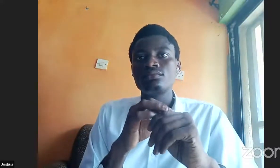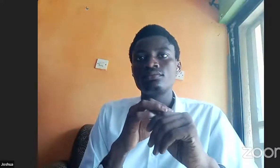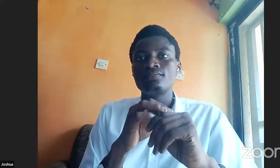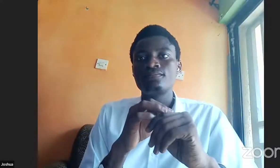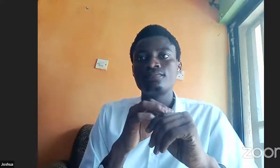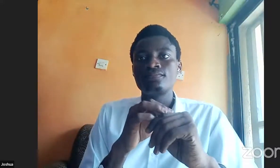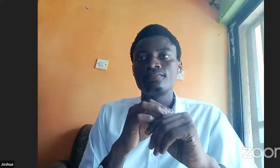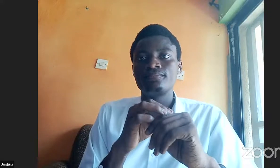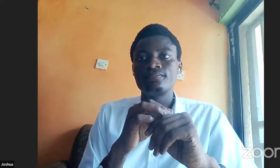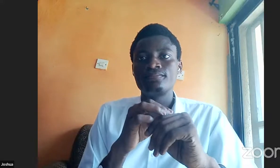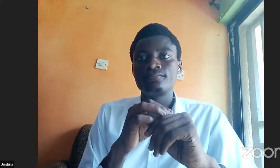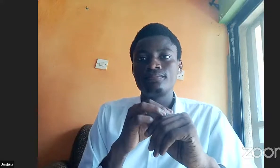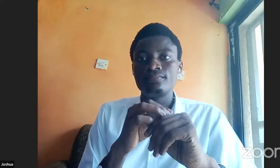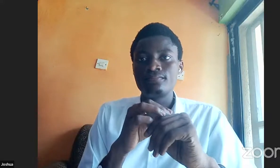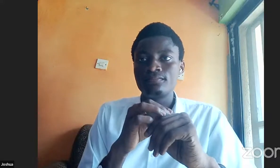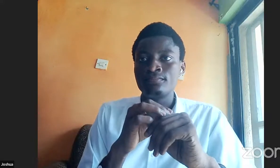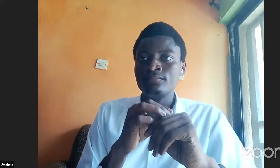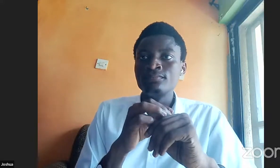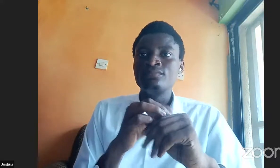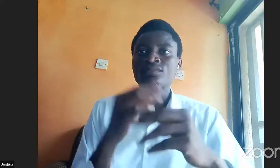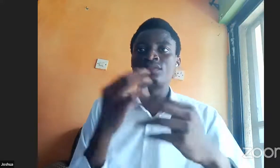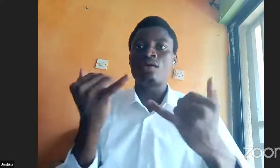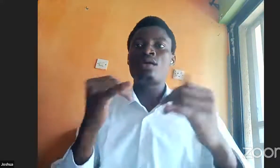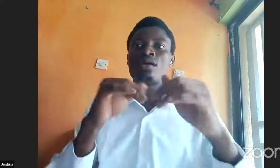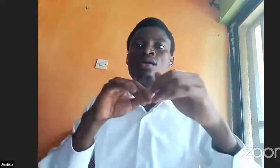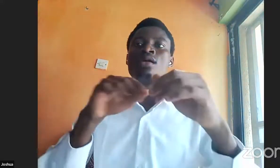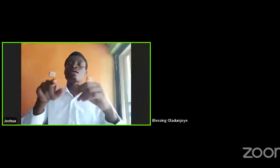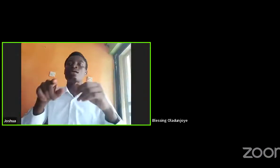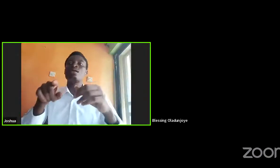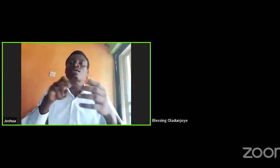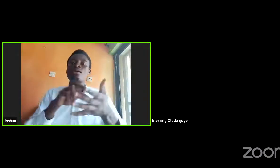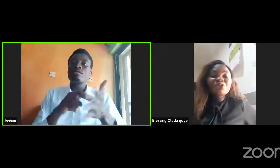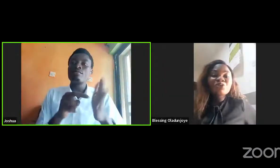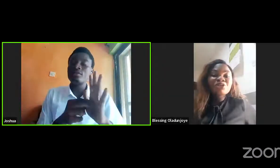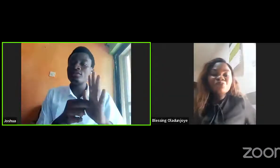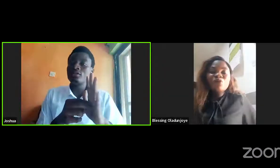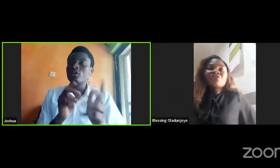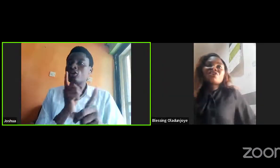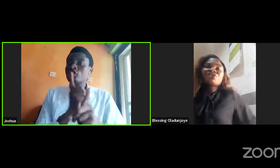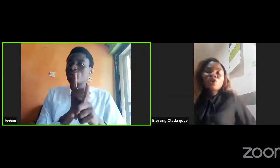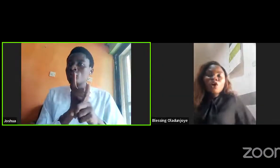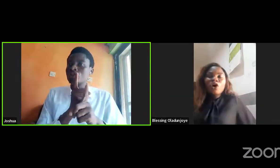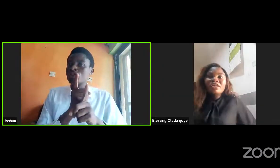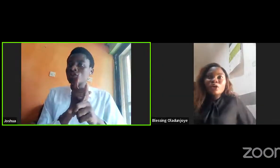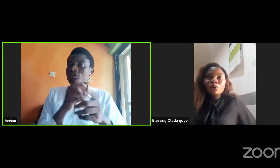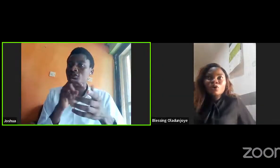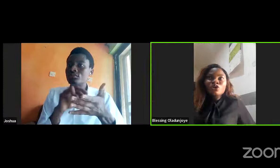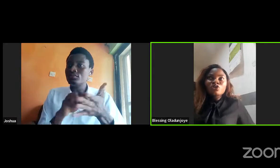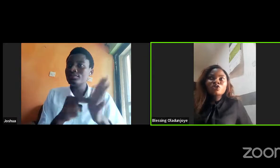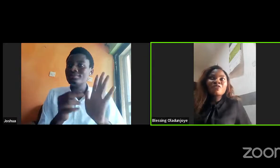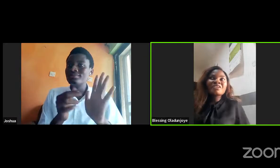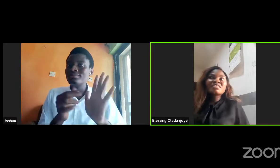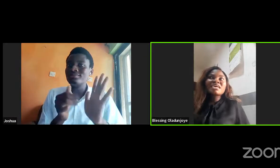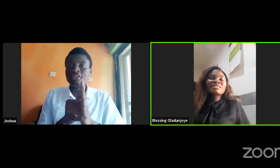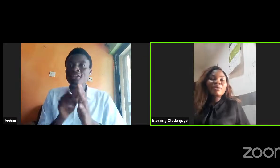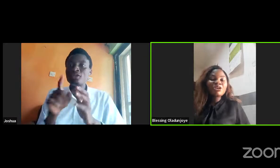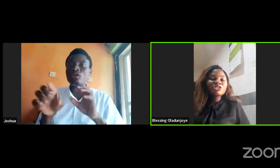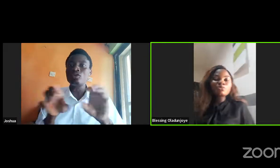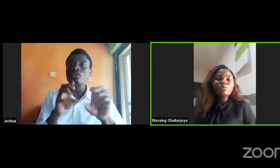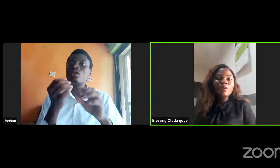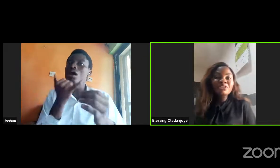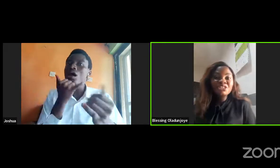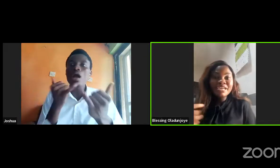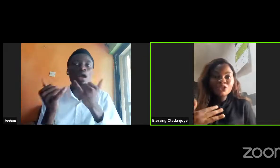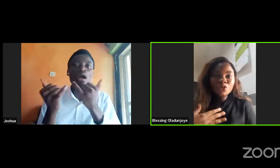are not an extra work. It just means that you've been doing the wrong all along. So for it,